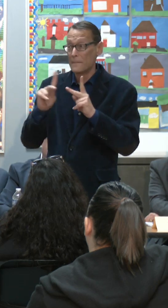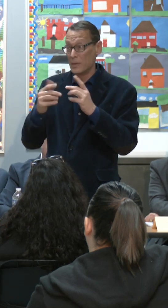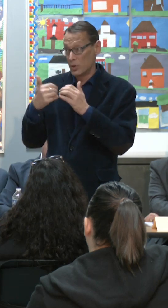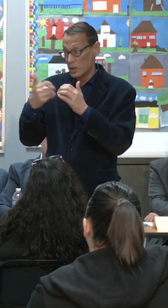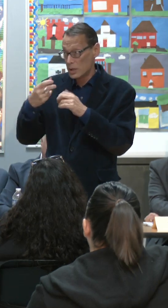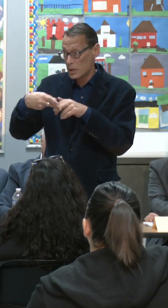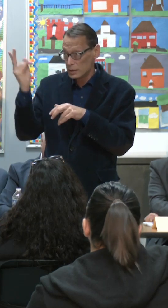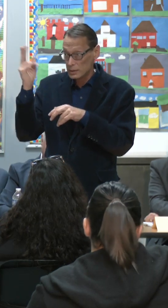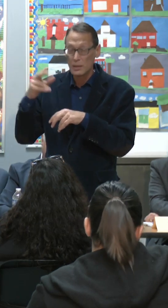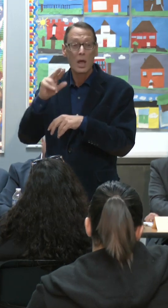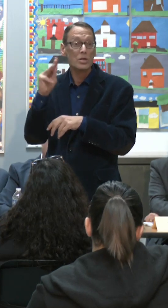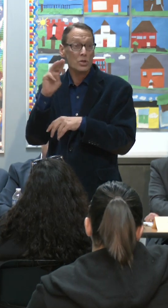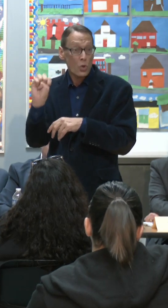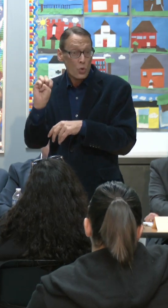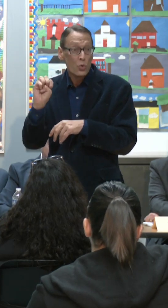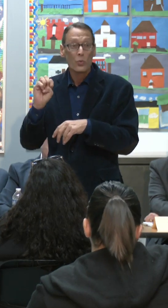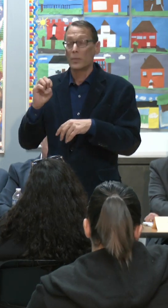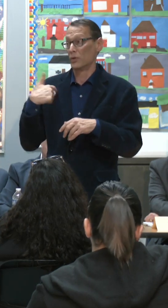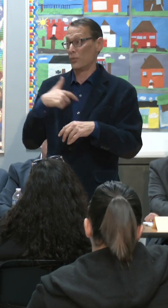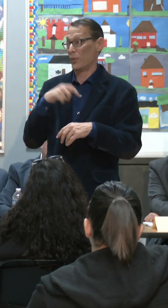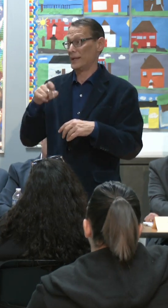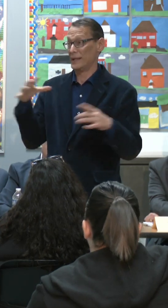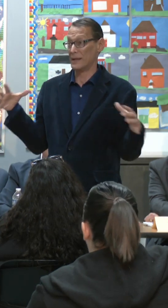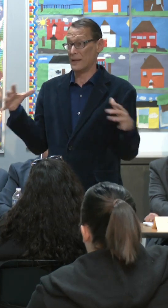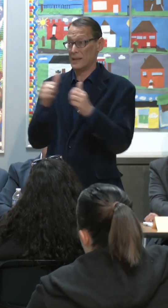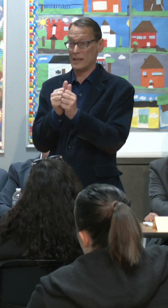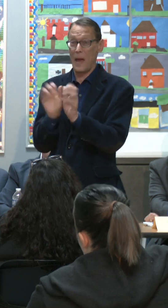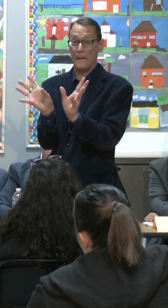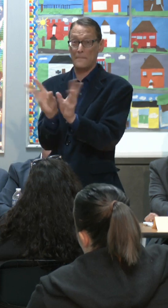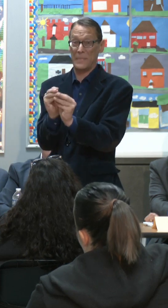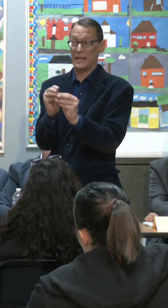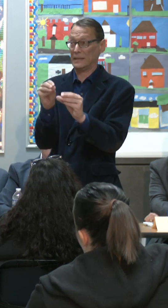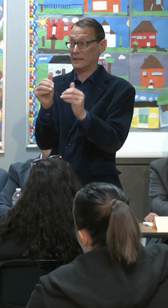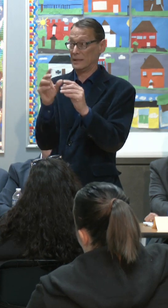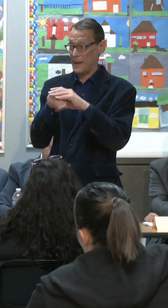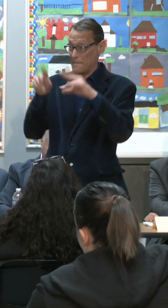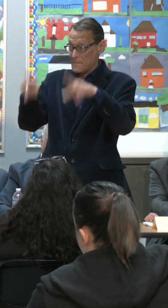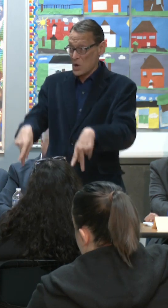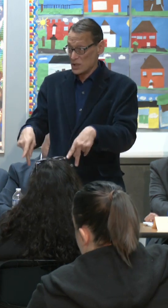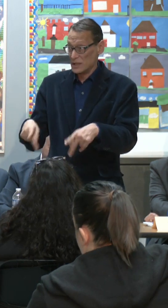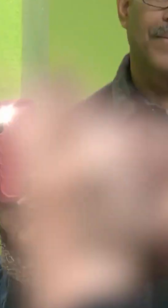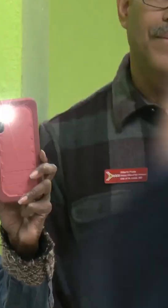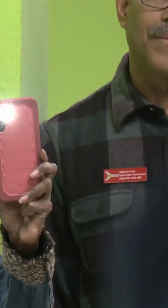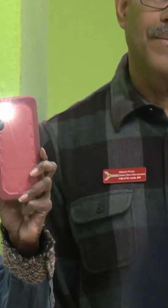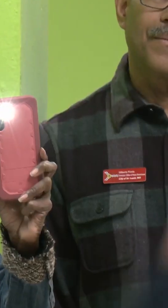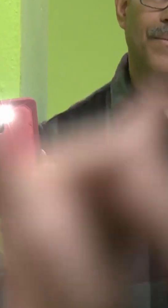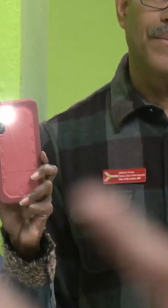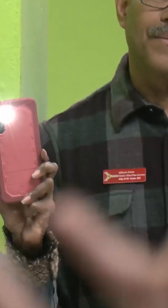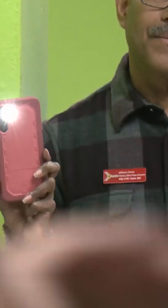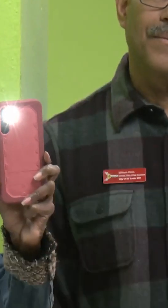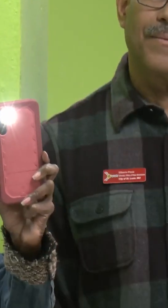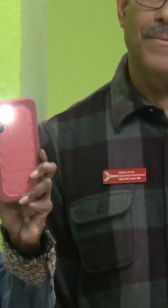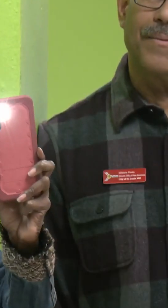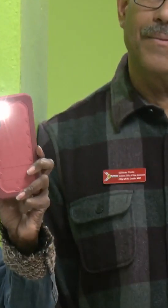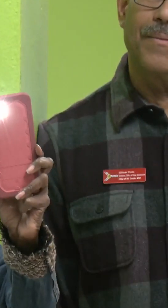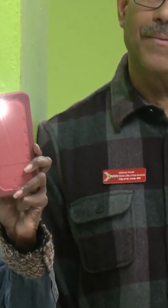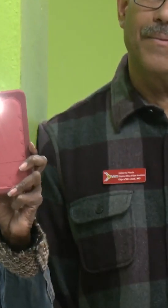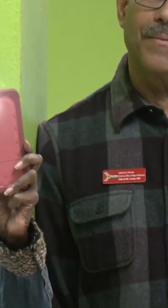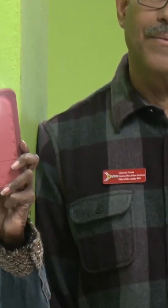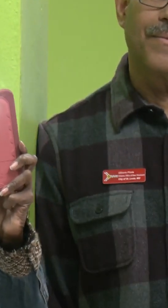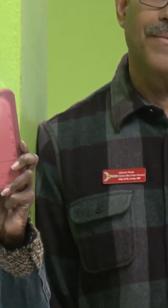Captain, no, Lieutenant Colonel Antoinette Fila. Okay. She's Yeah. retired, but Yeah. she gave